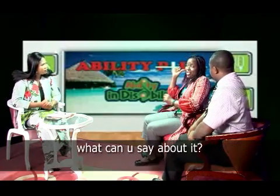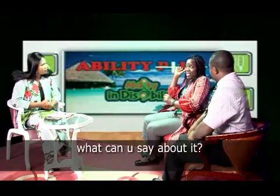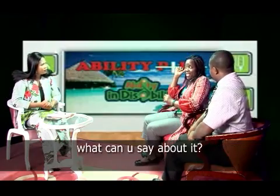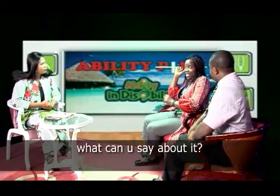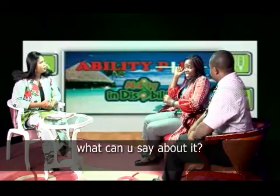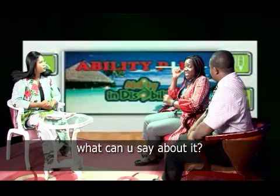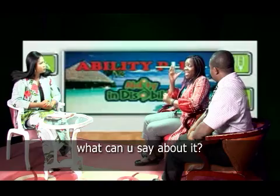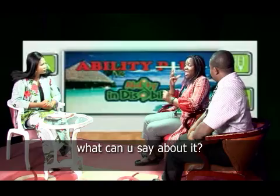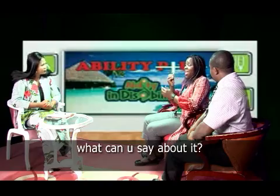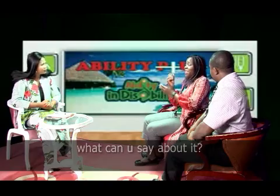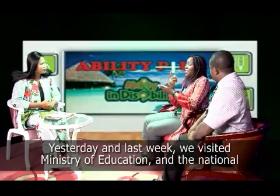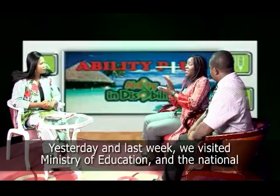it?